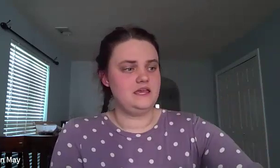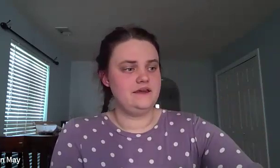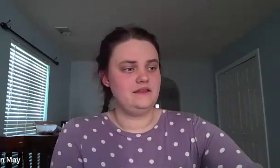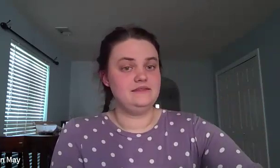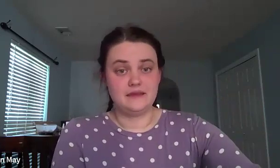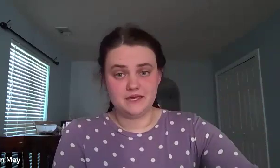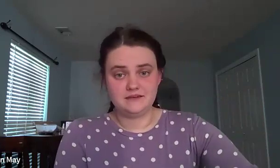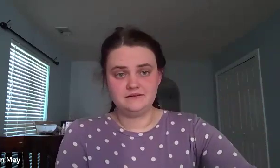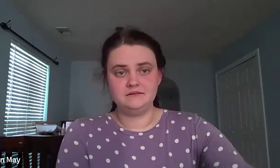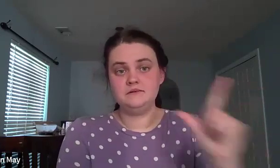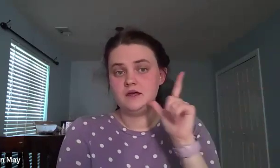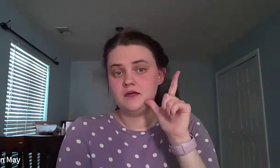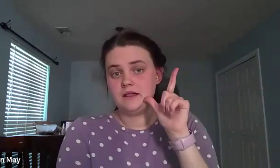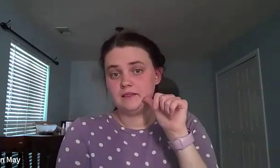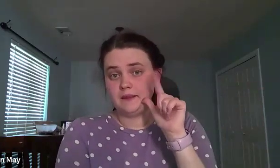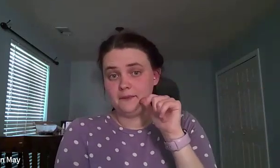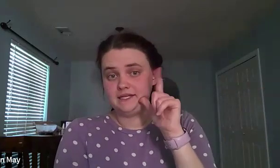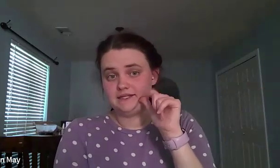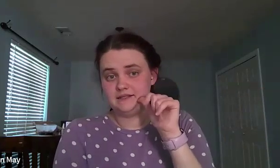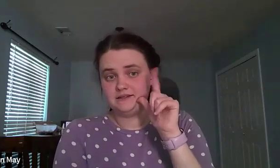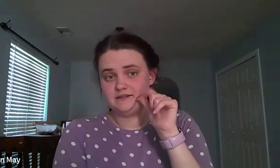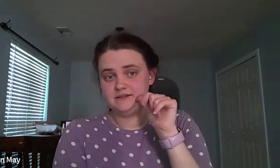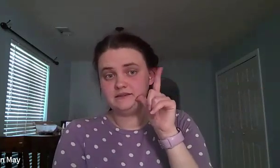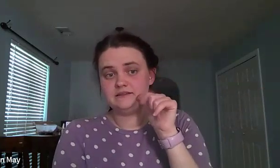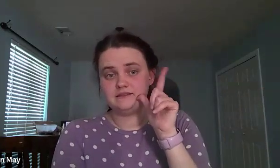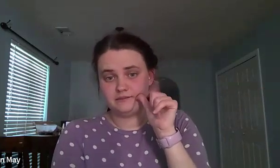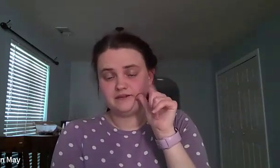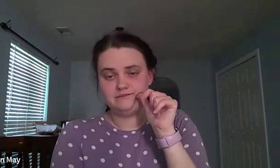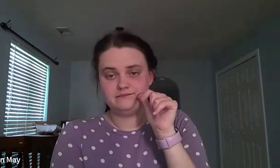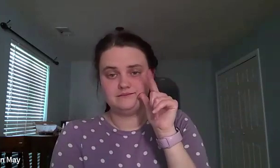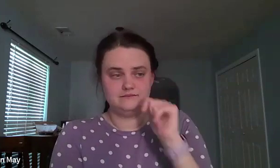Then lemon, lemon, lemon.